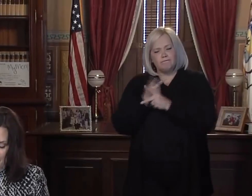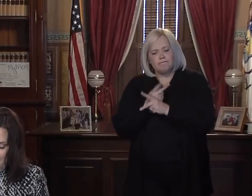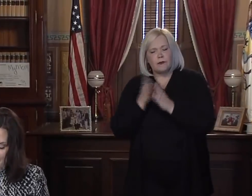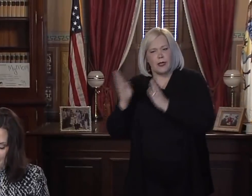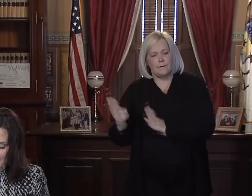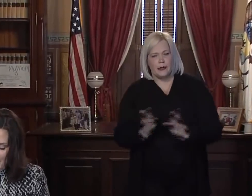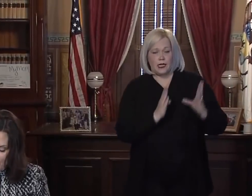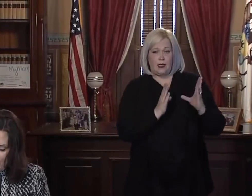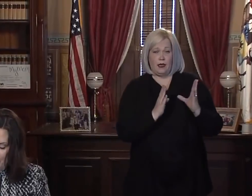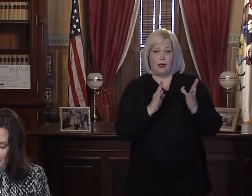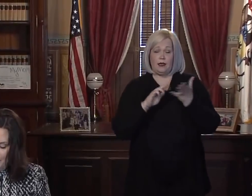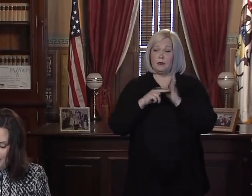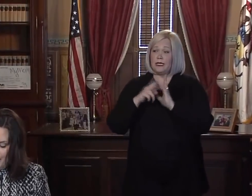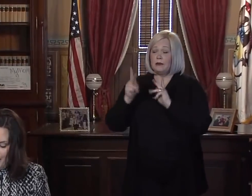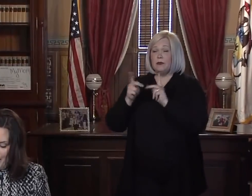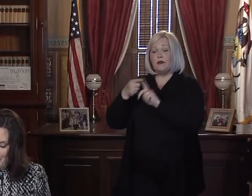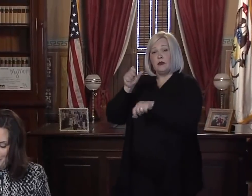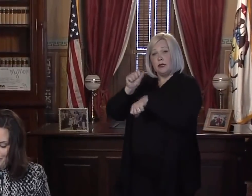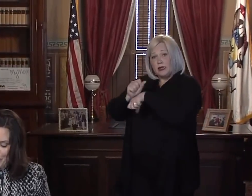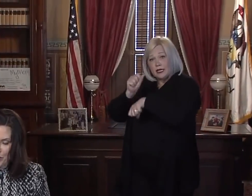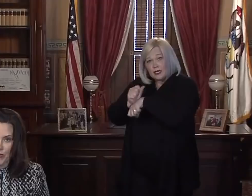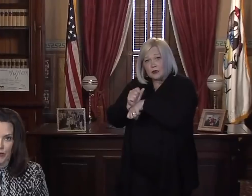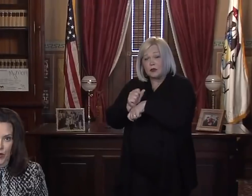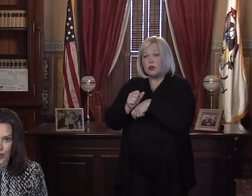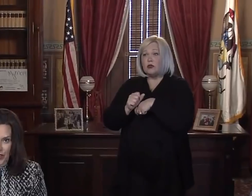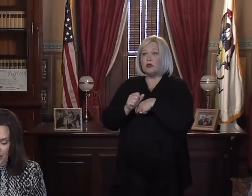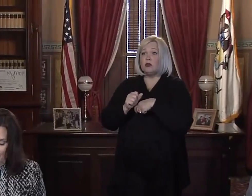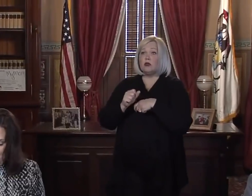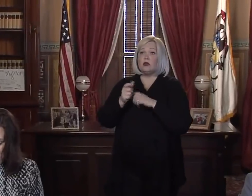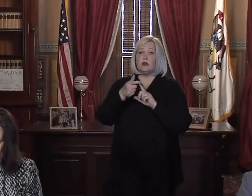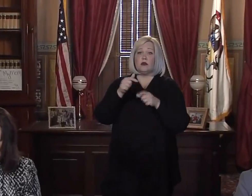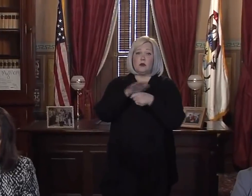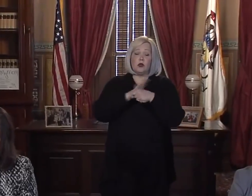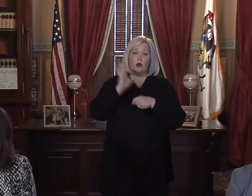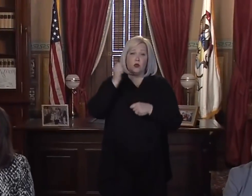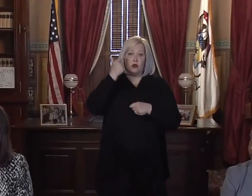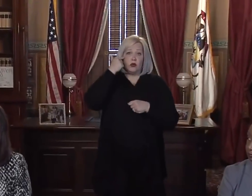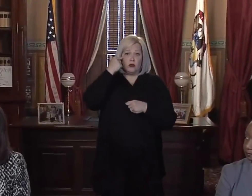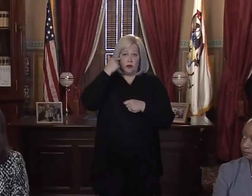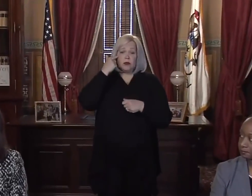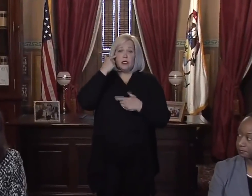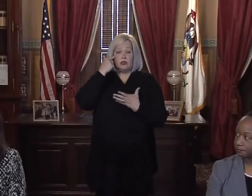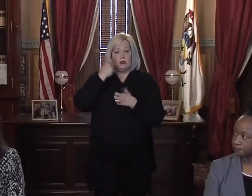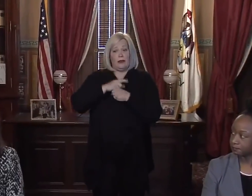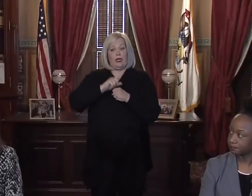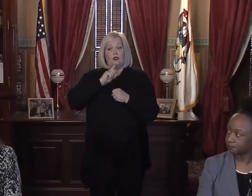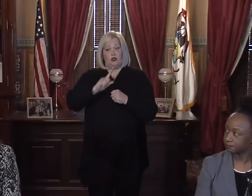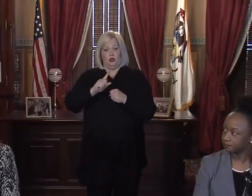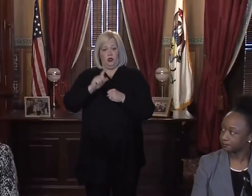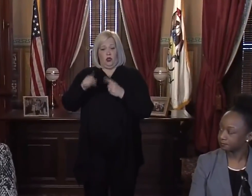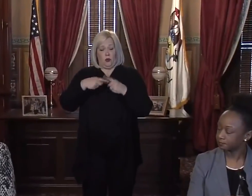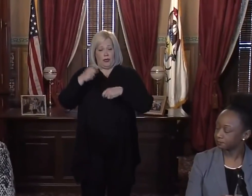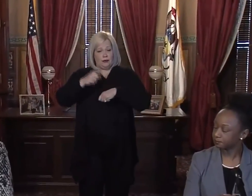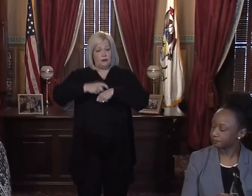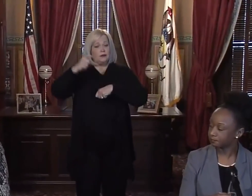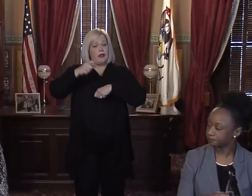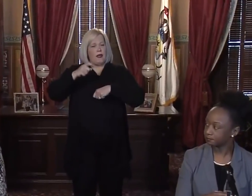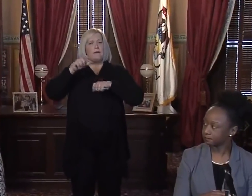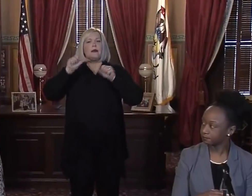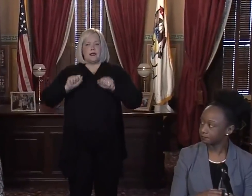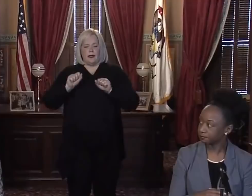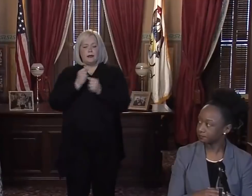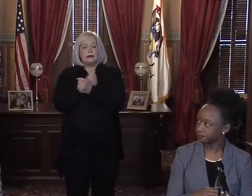from labor, people from local government, to ensure that we safely return to work at the appropriate